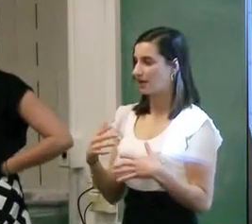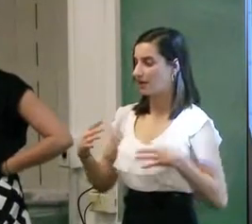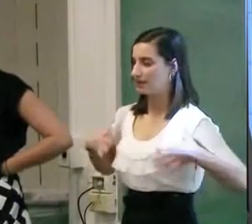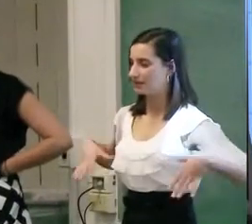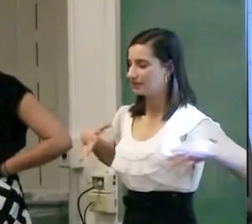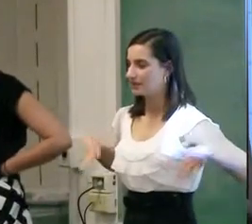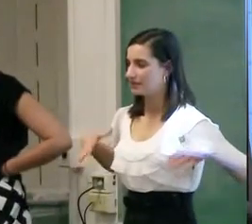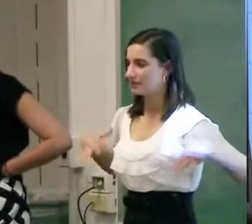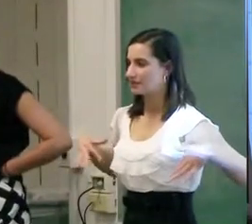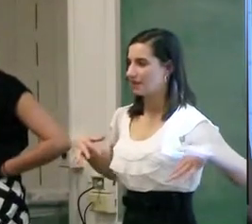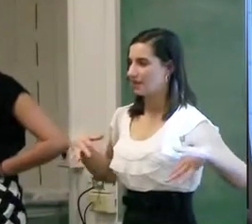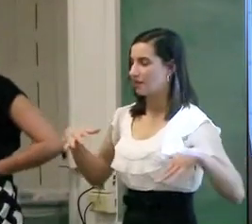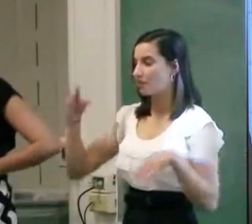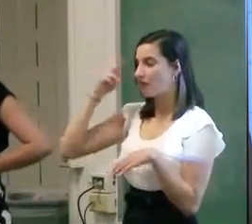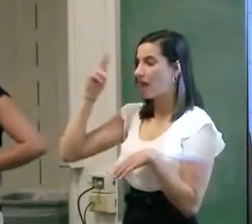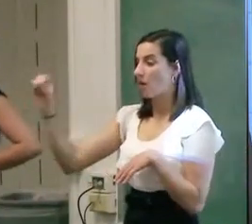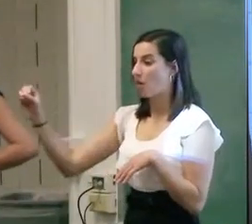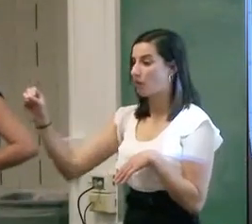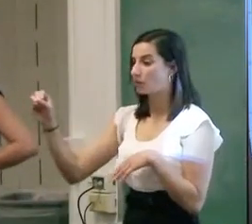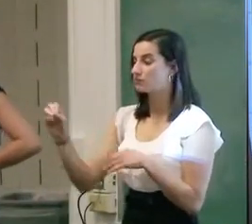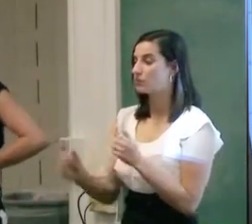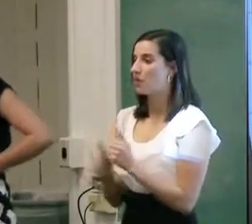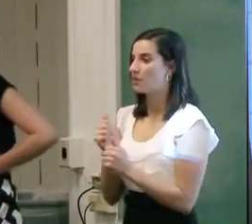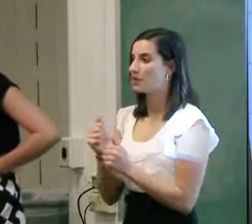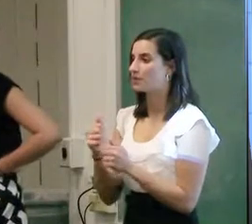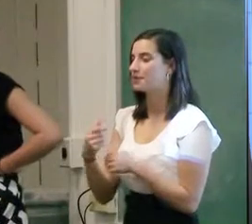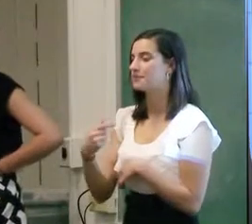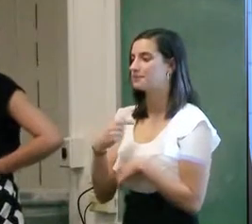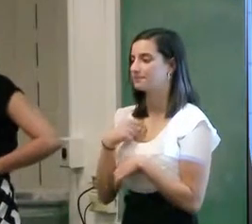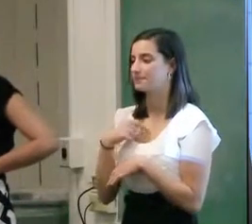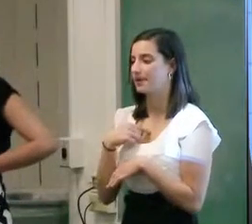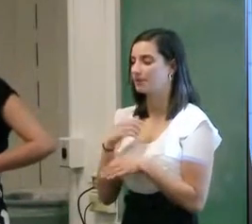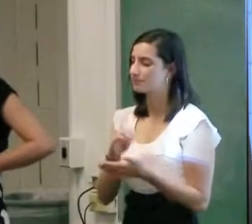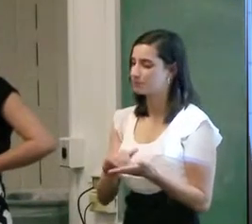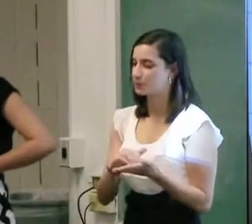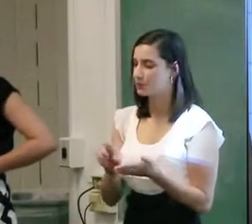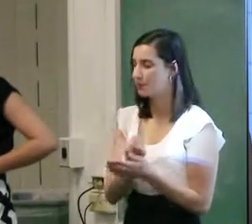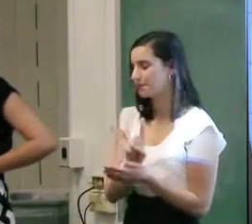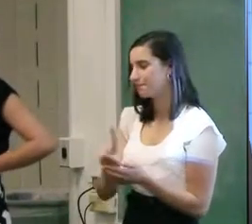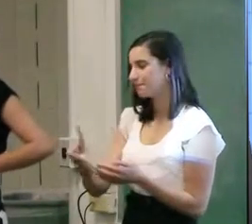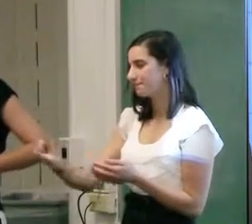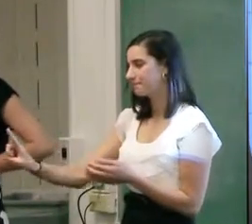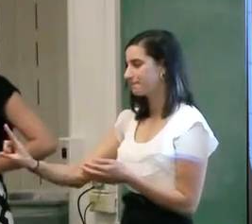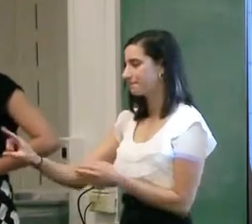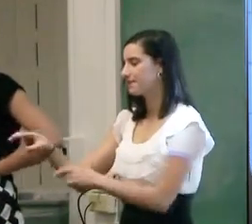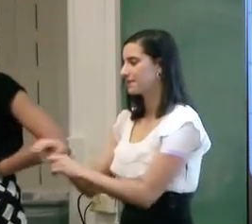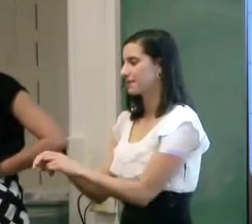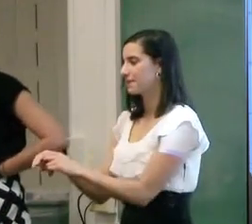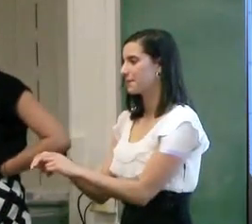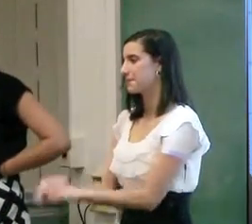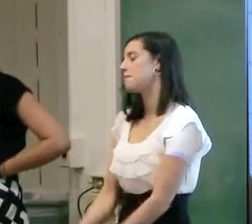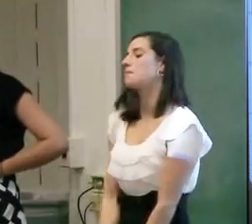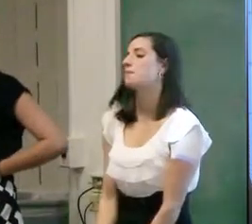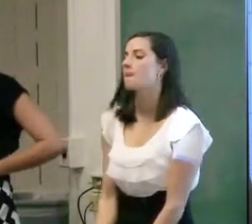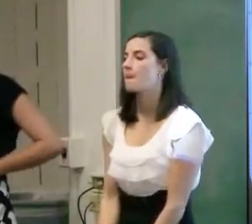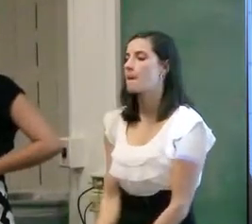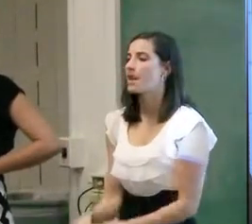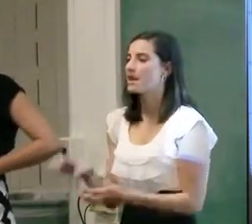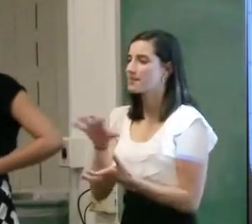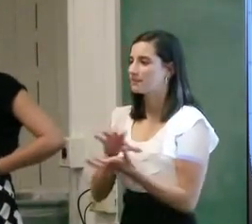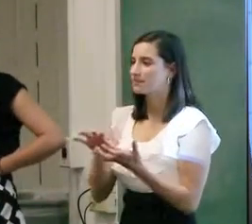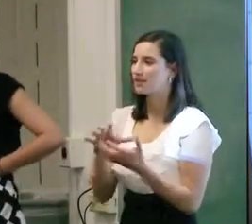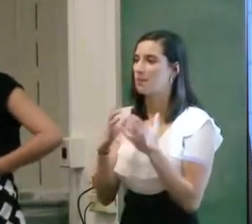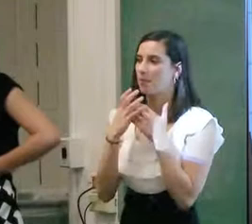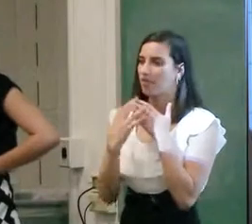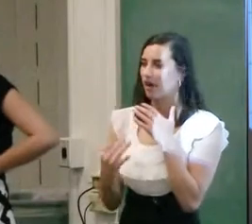sweats. I almost passed out, so I politely excused myself from the room, and he just needed to sit. I think there was a mixture between